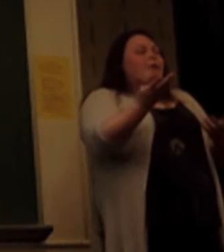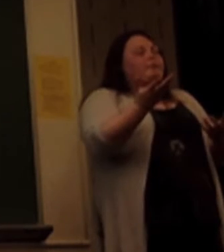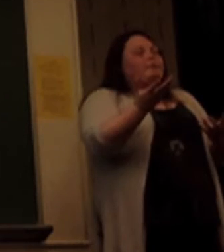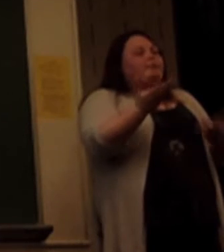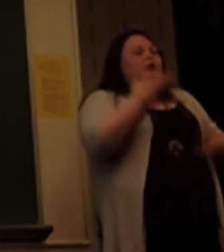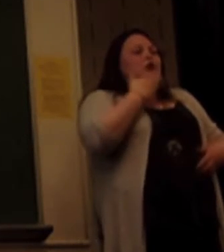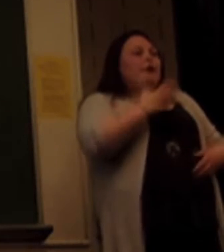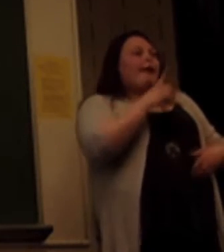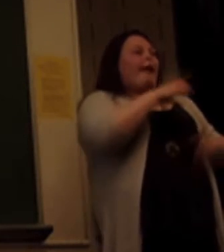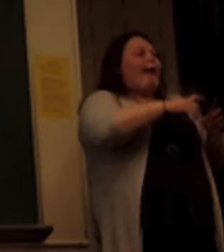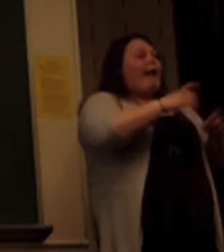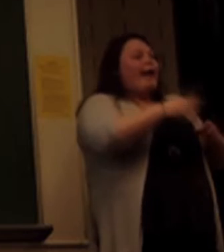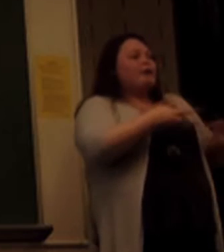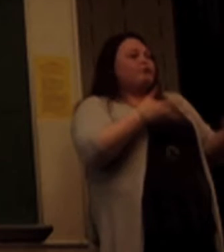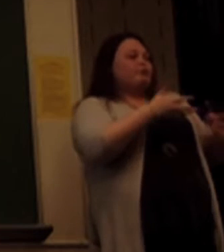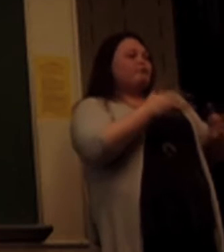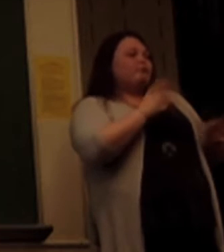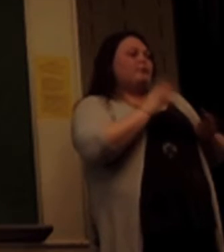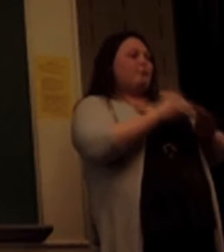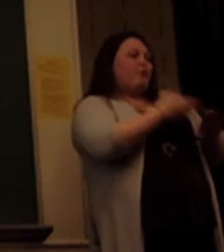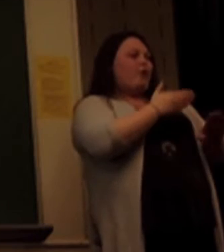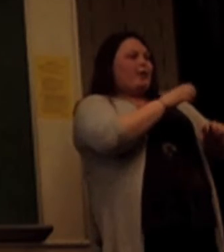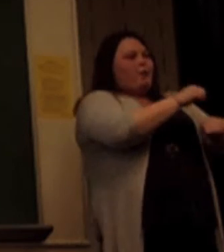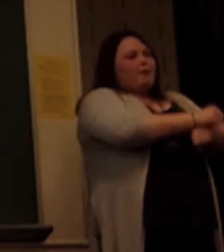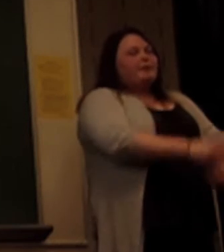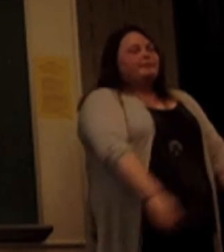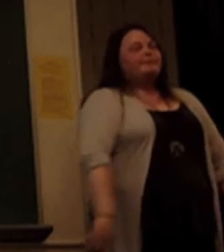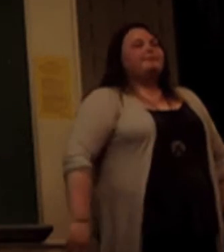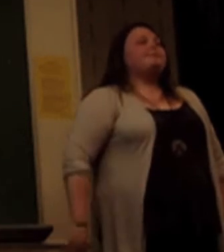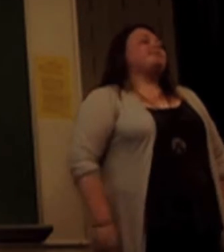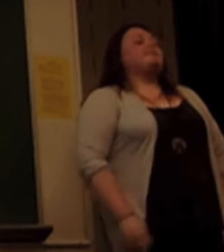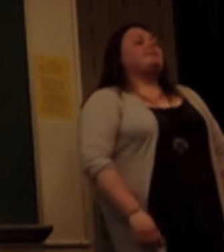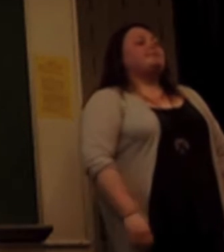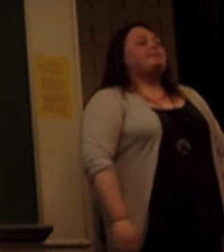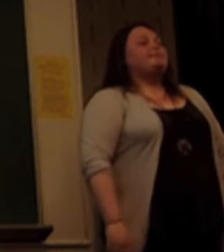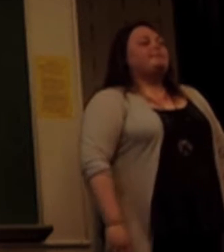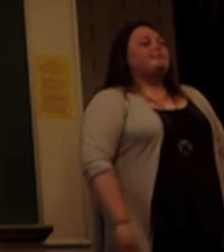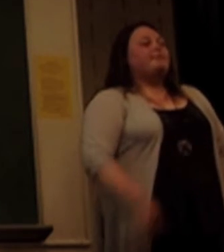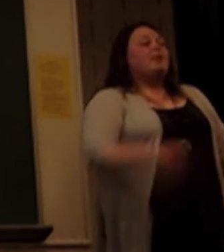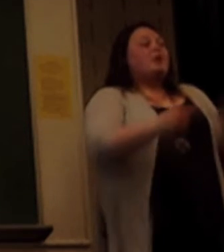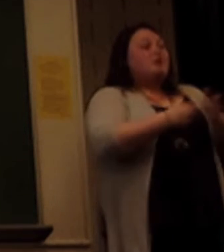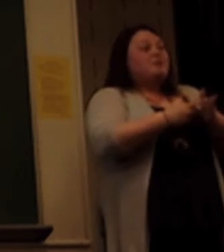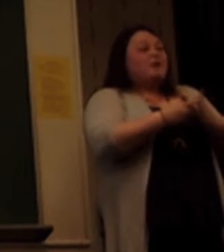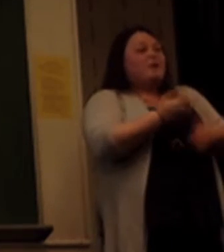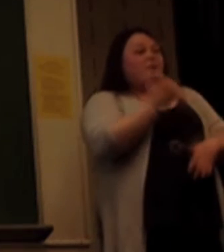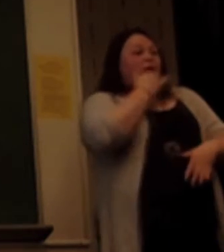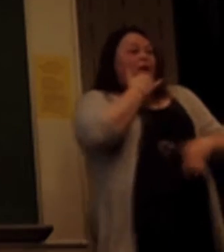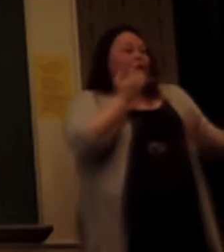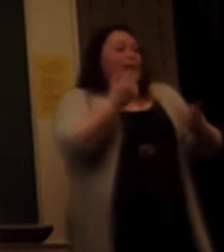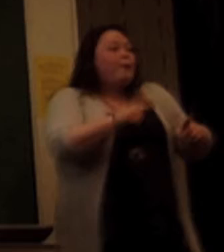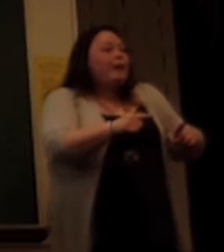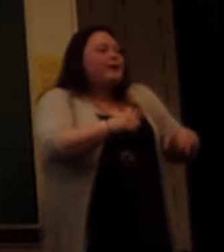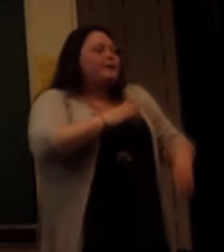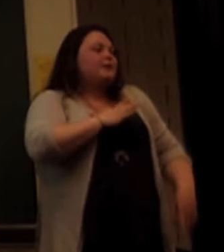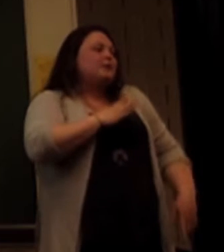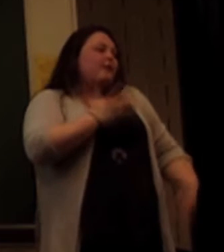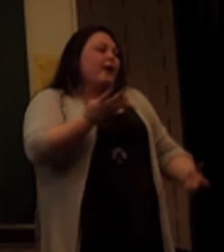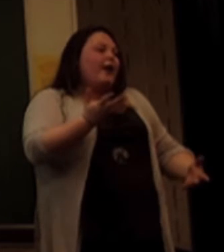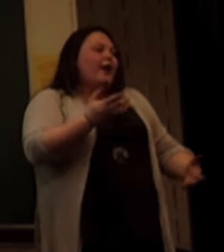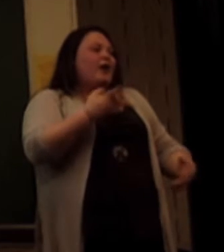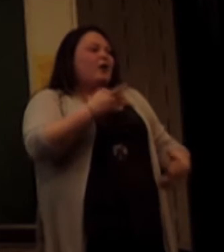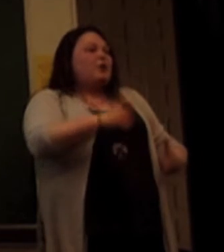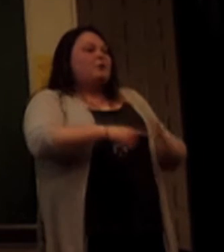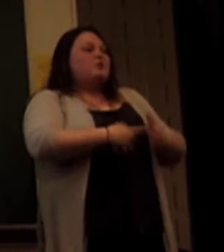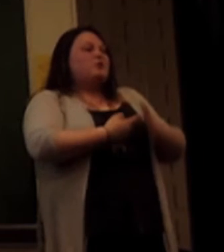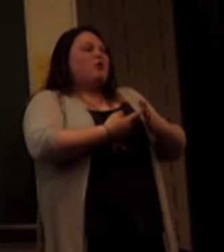So my hardest lessons was that everyone makes mistakes, because sometimes you make a mistake and you're, like, really hard on yourself, but just don't do that.